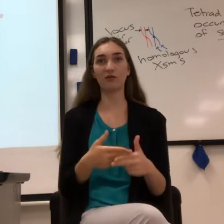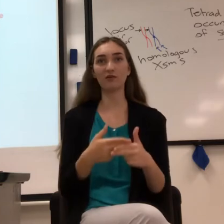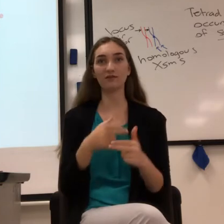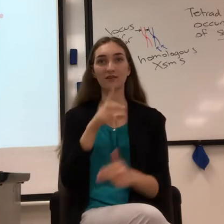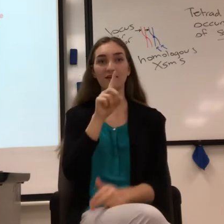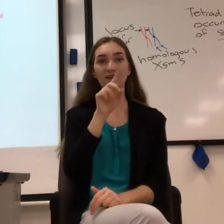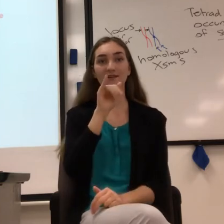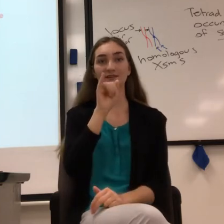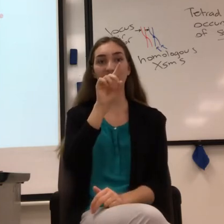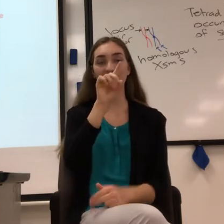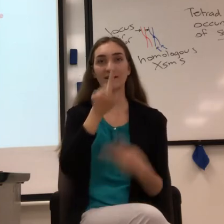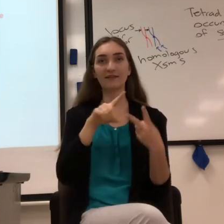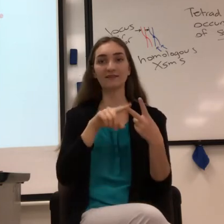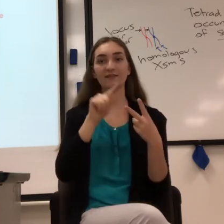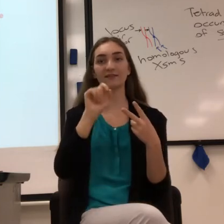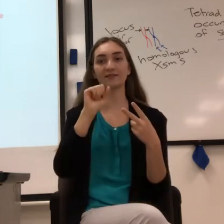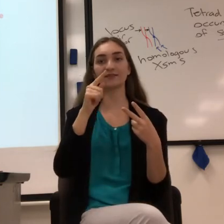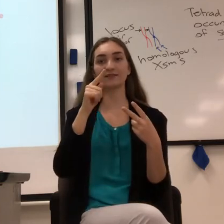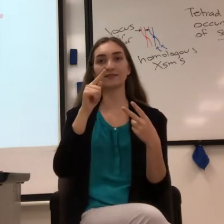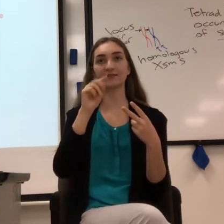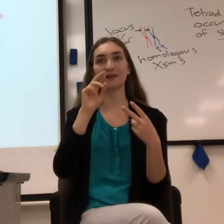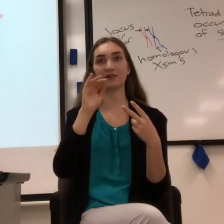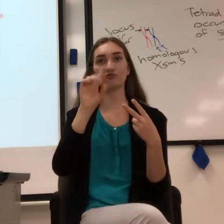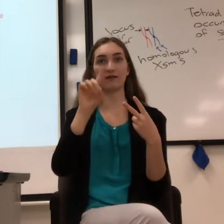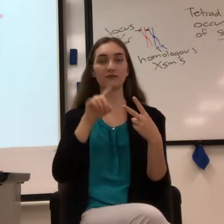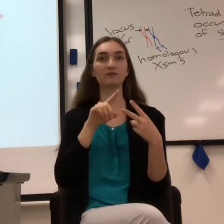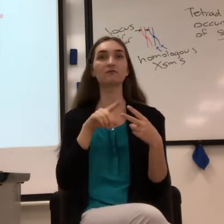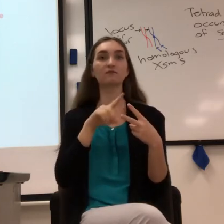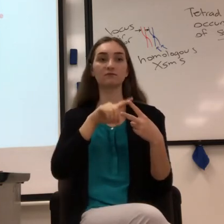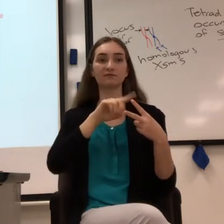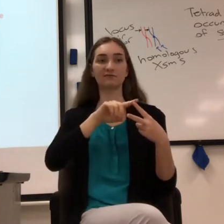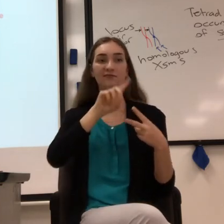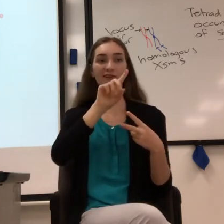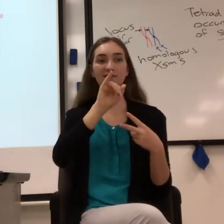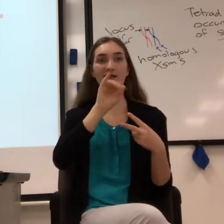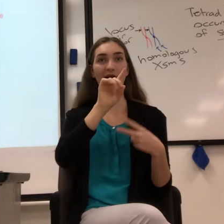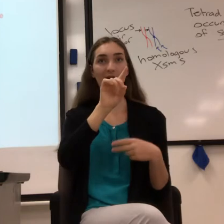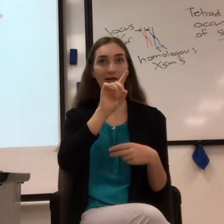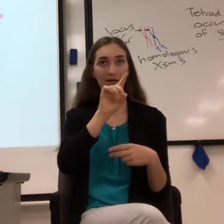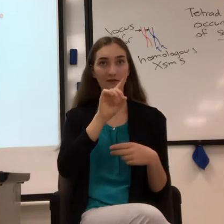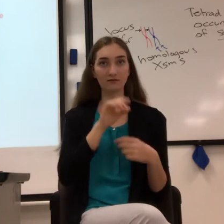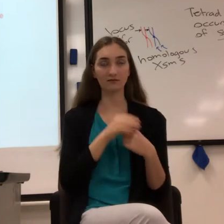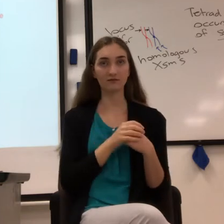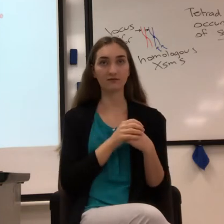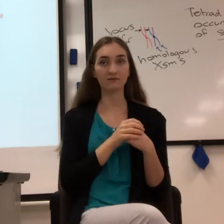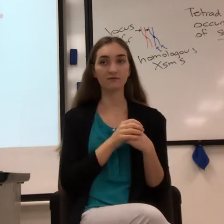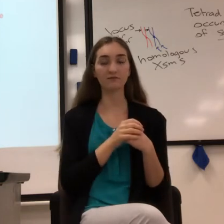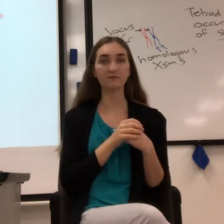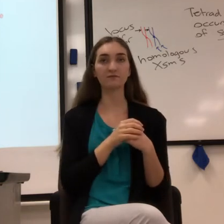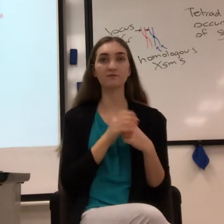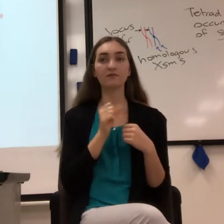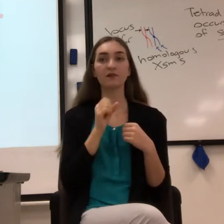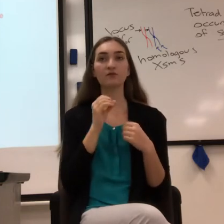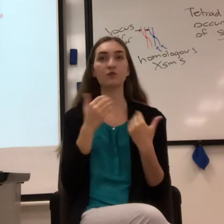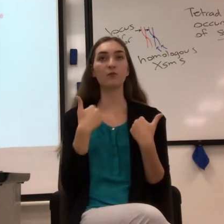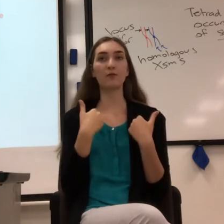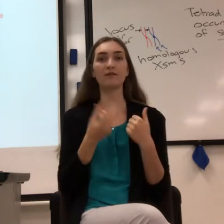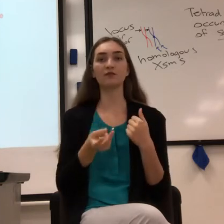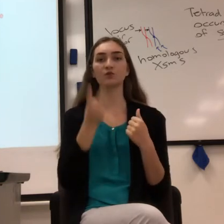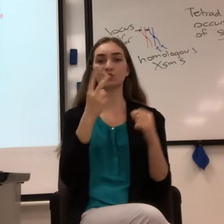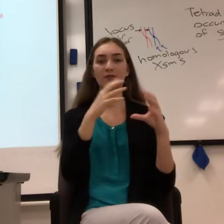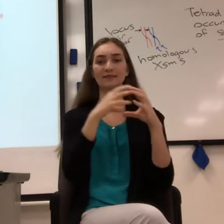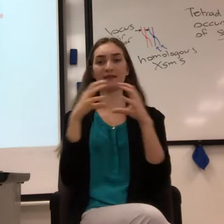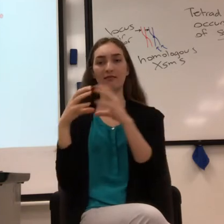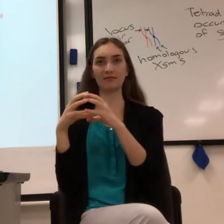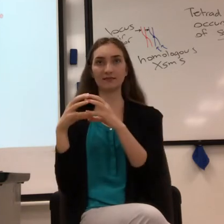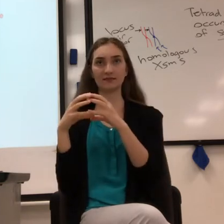Dyad or tetrad? Dyad, your sister chromatids to each other. Here's a question. When you get to this point here, when you have two cells and you've